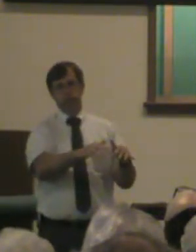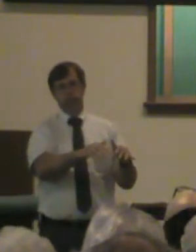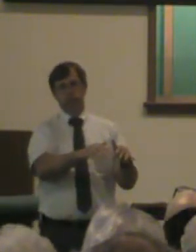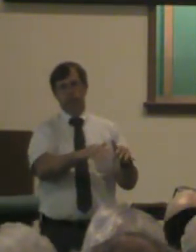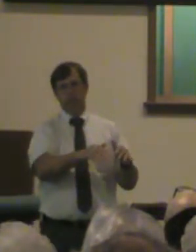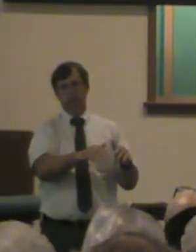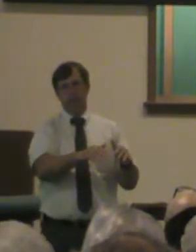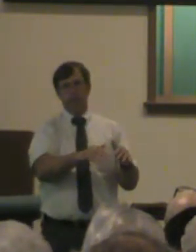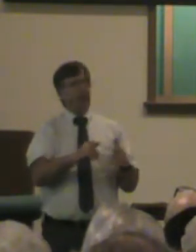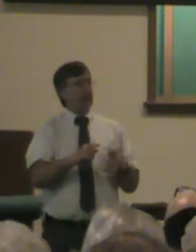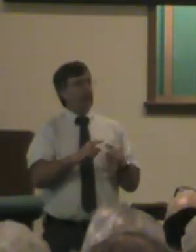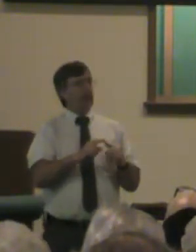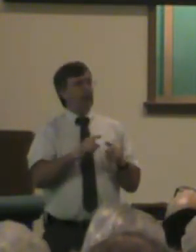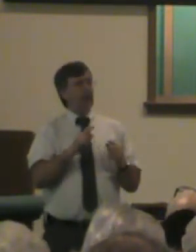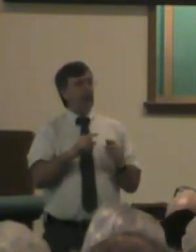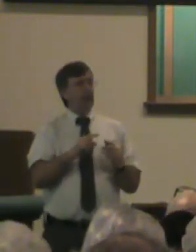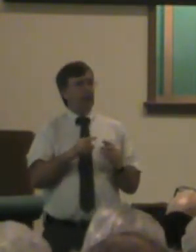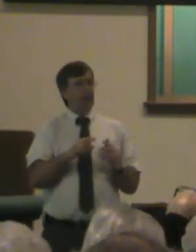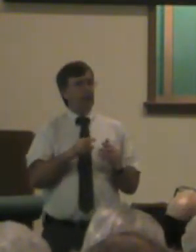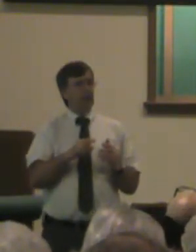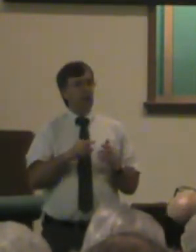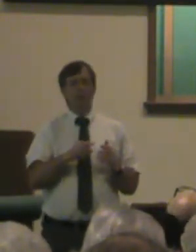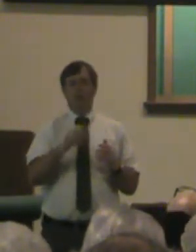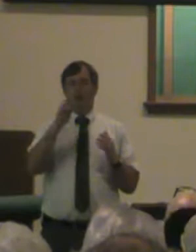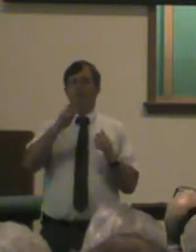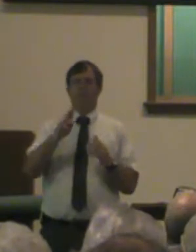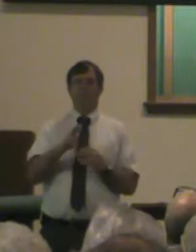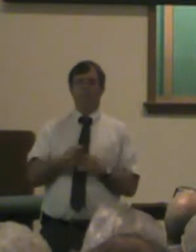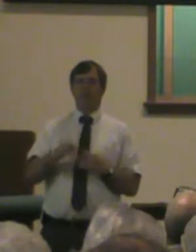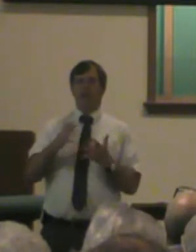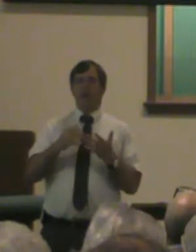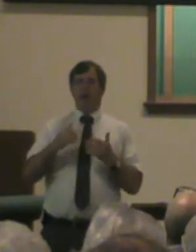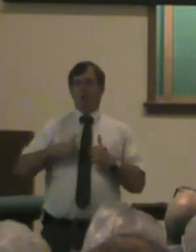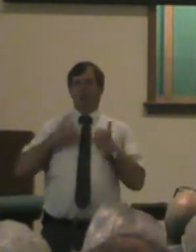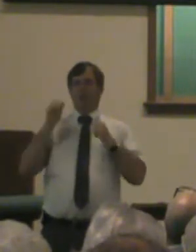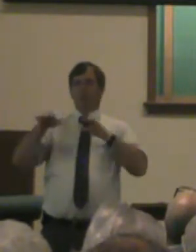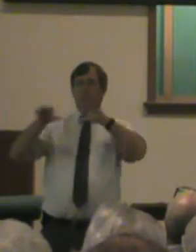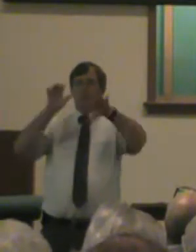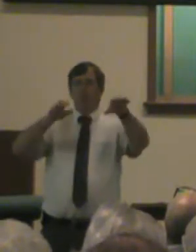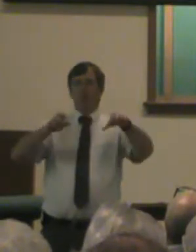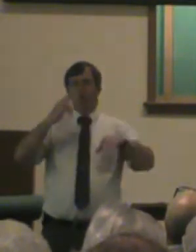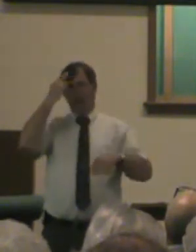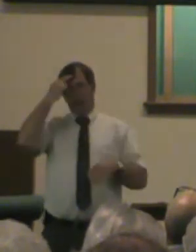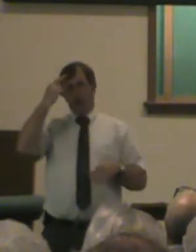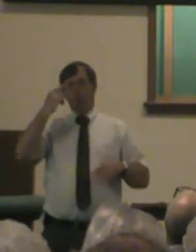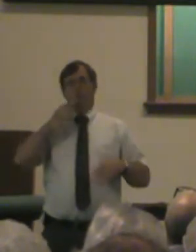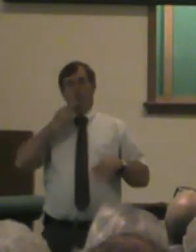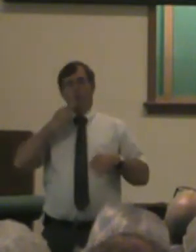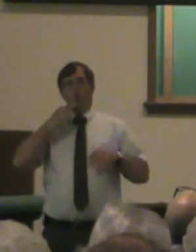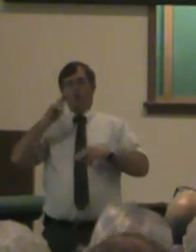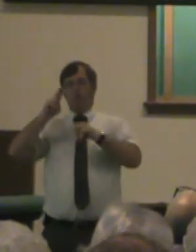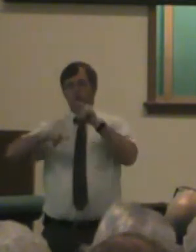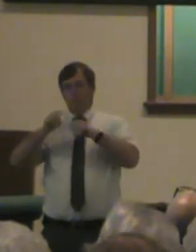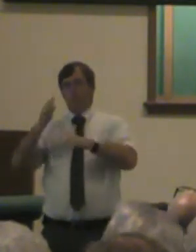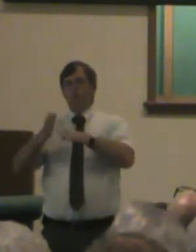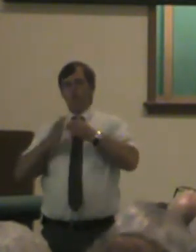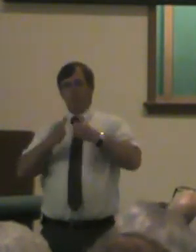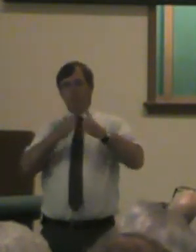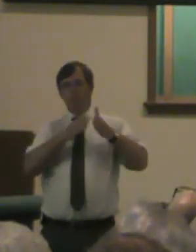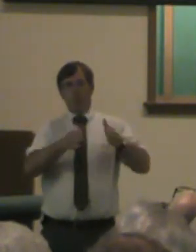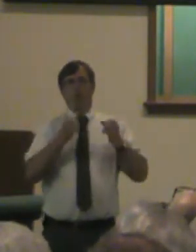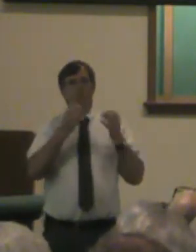and Romans actually began to has built the roads over. Now they're structured streets. They're not dirt roads. They're roads they can walk